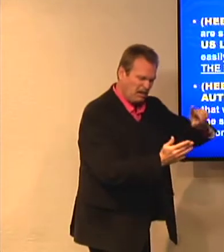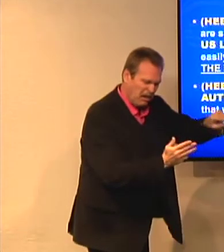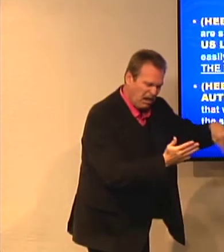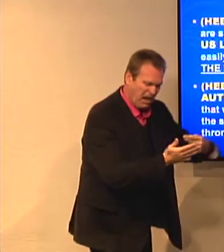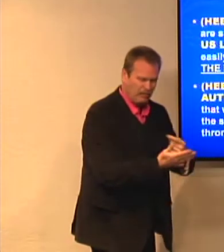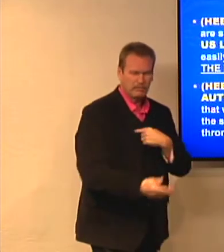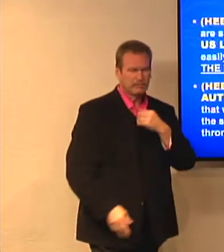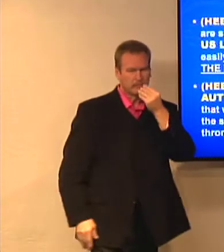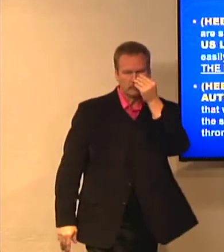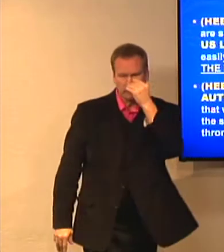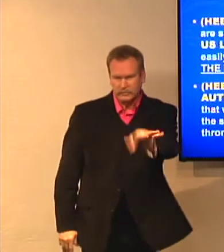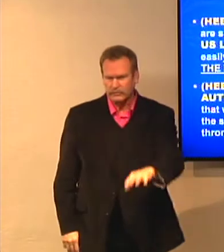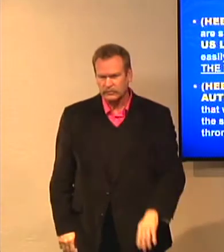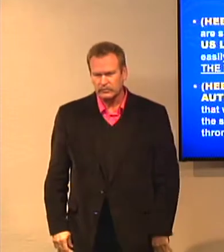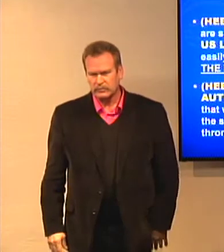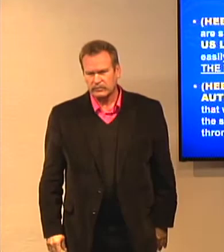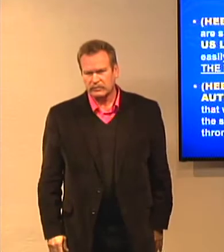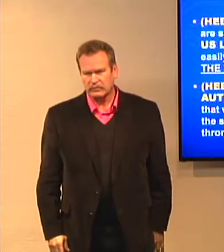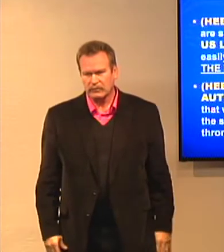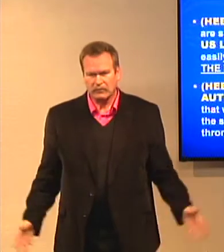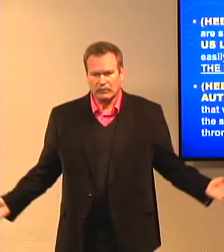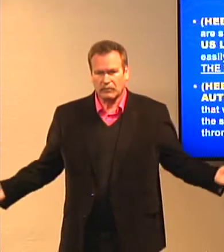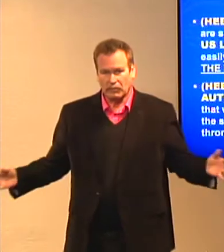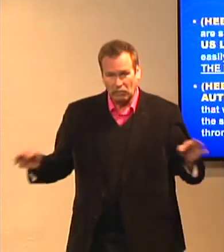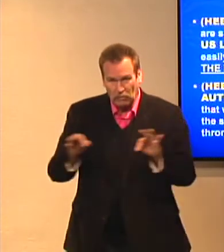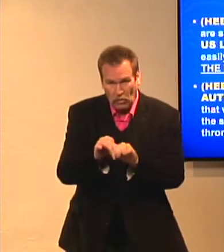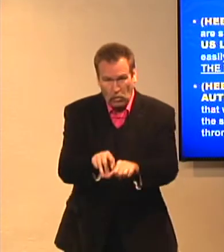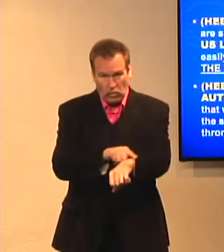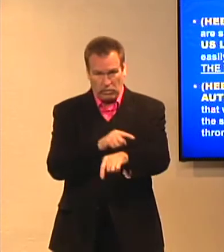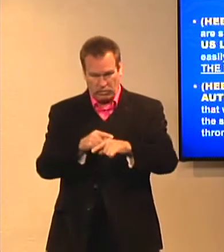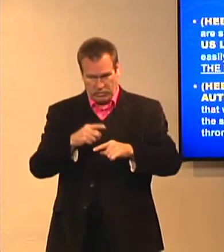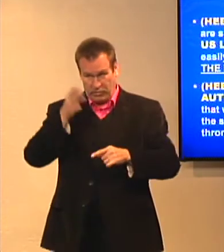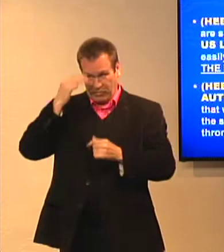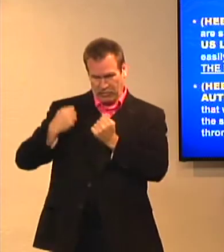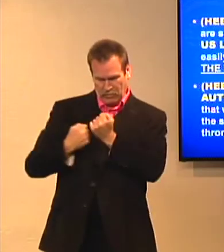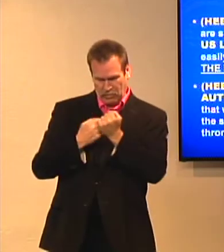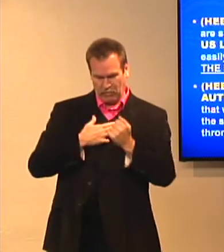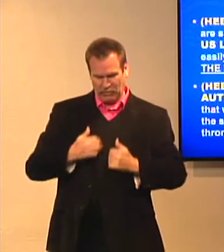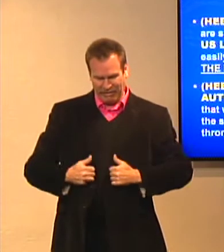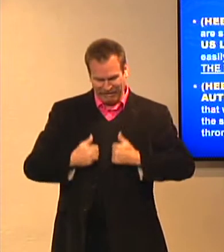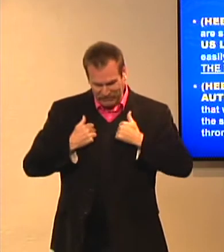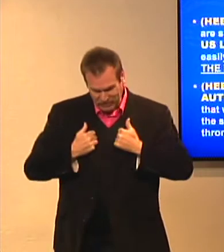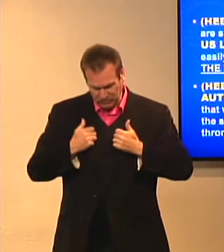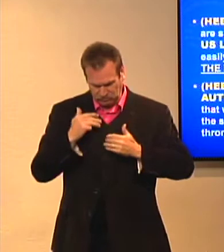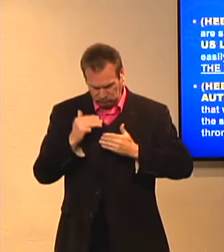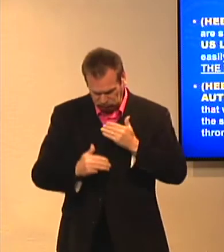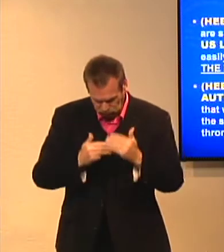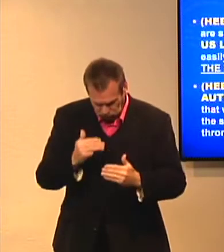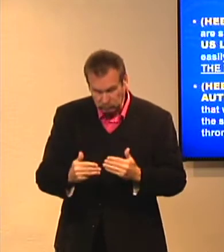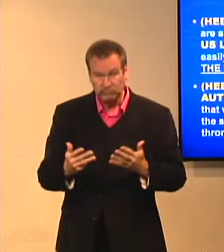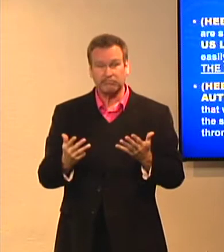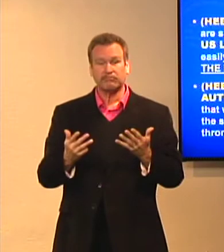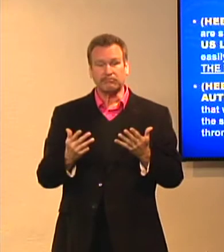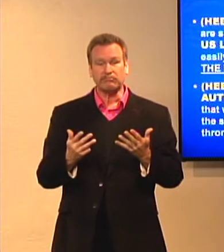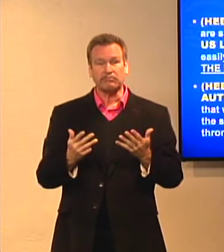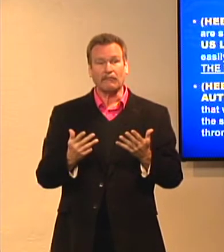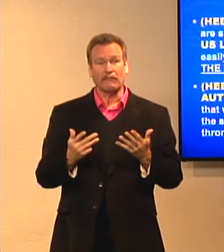I earn $30 an hour. It doesn't care. Those things are not significant. What matters is being with God.